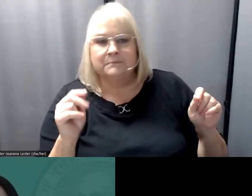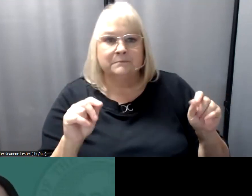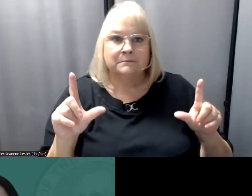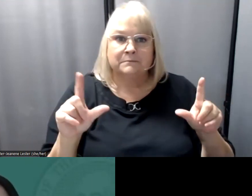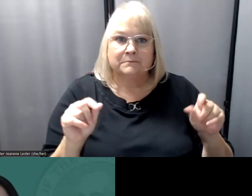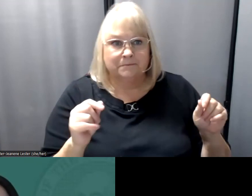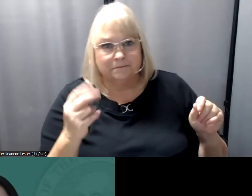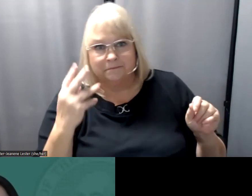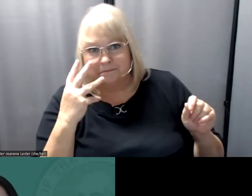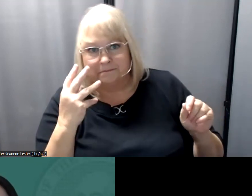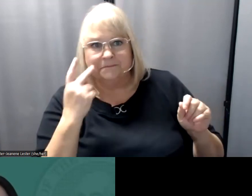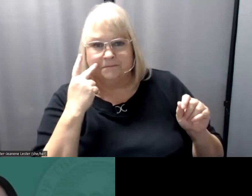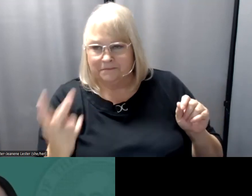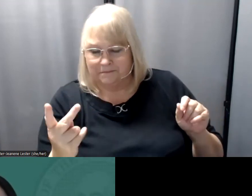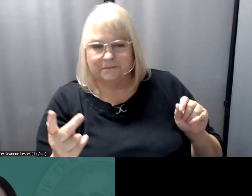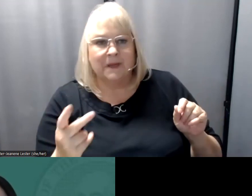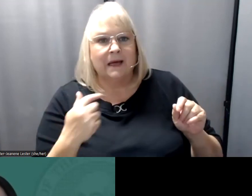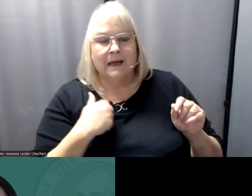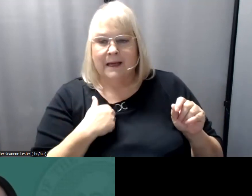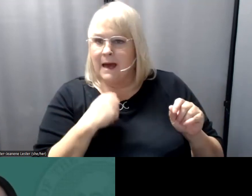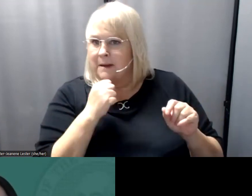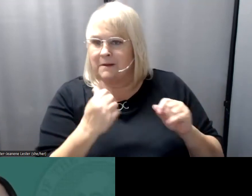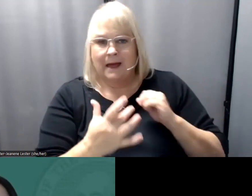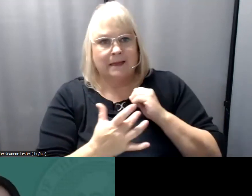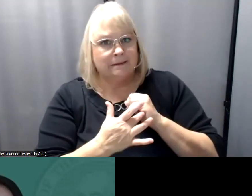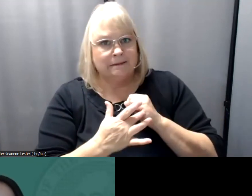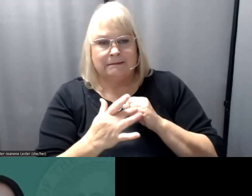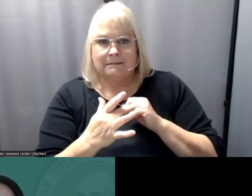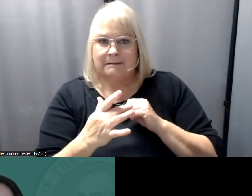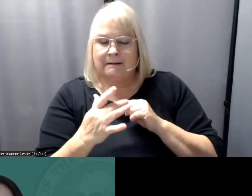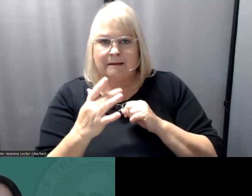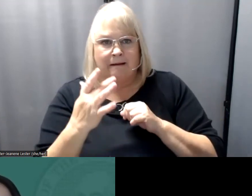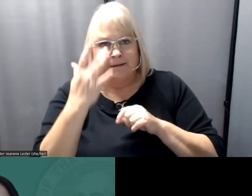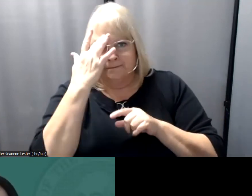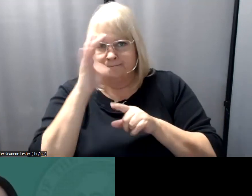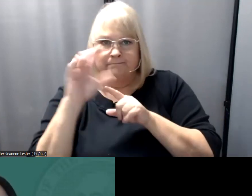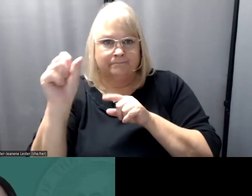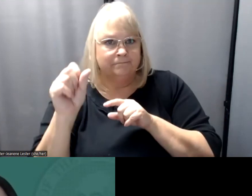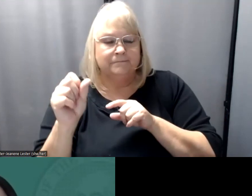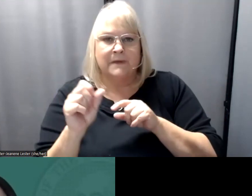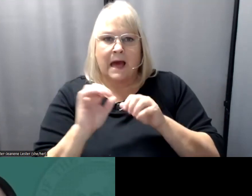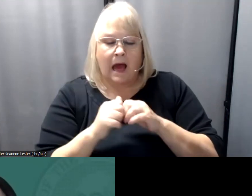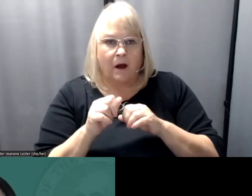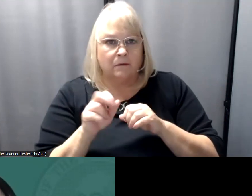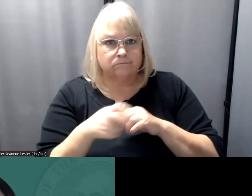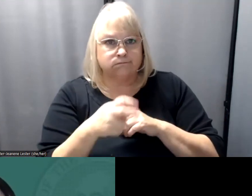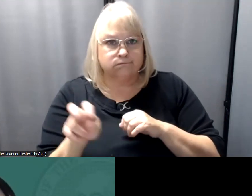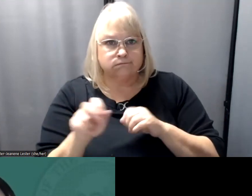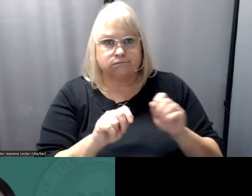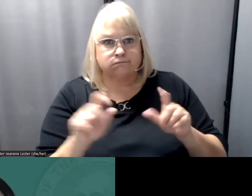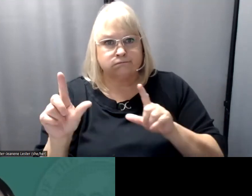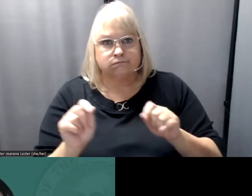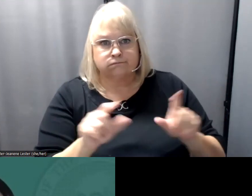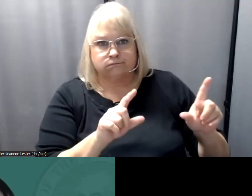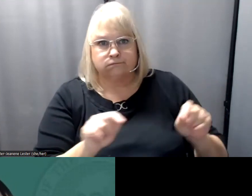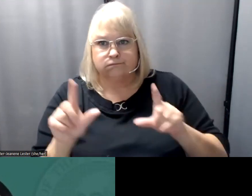just claim it, I am not tech savvy in that way. As the popping back and forth, I've had glitches. I've shut